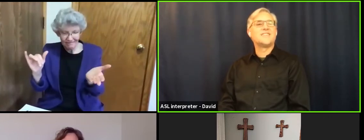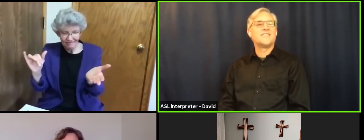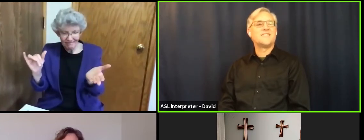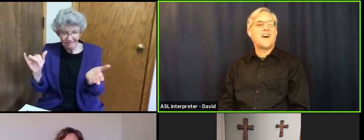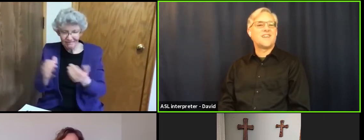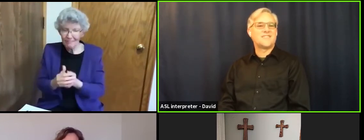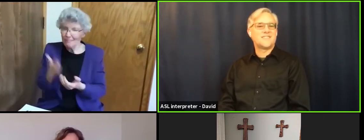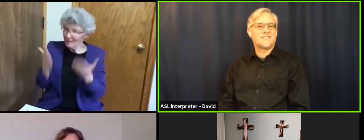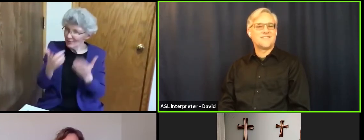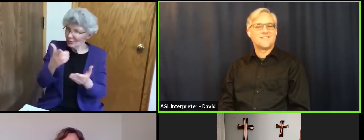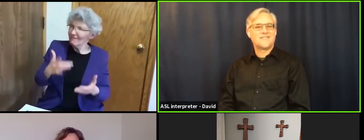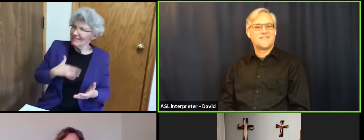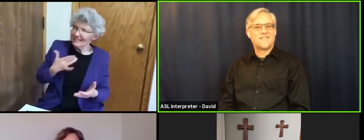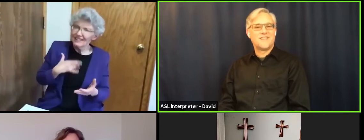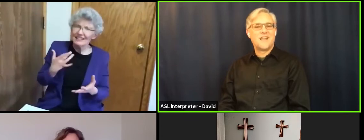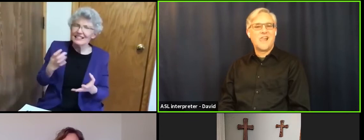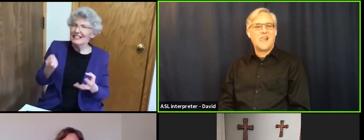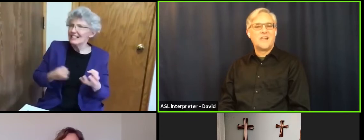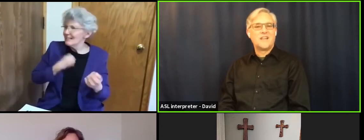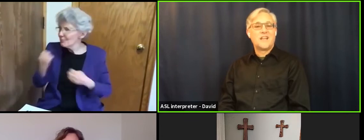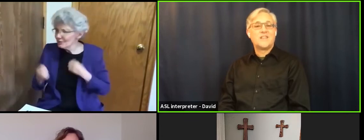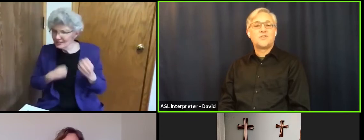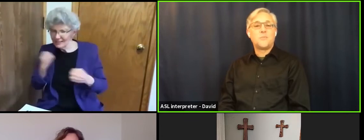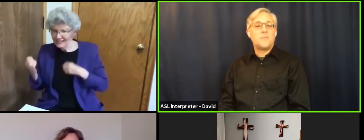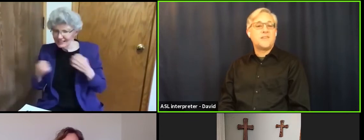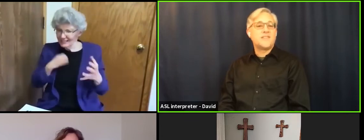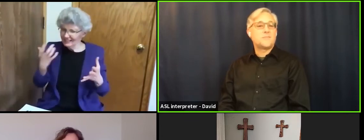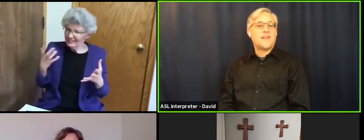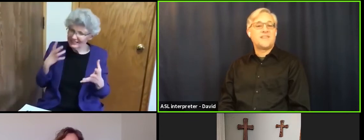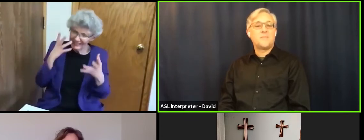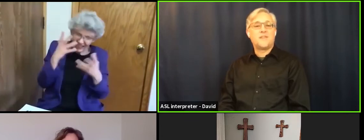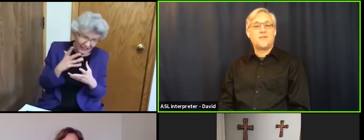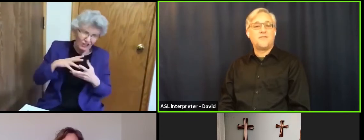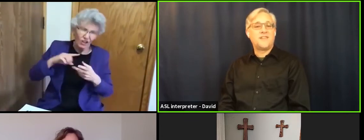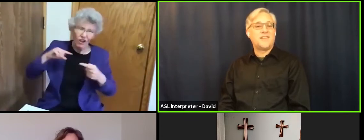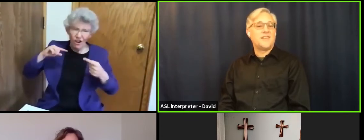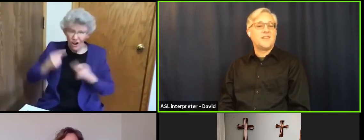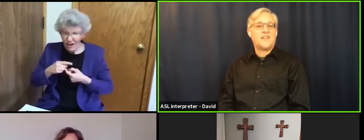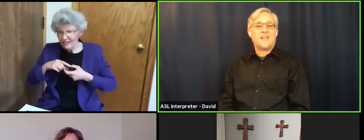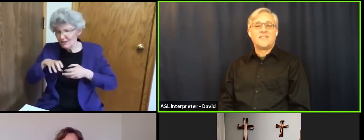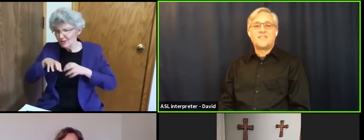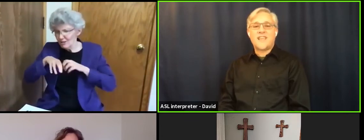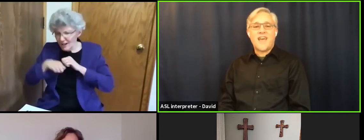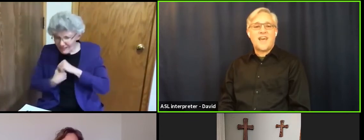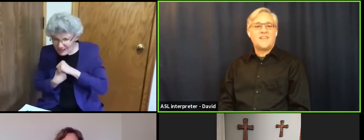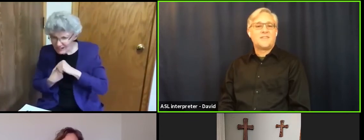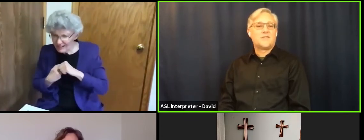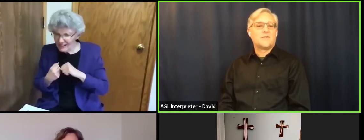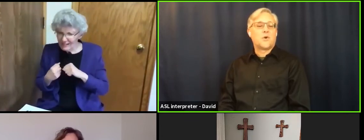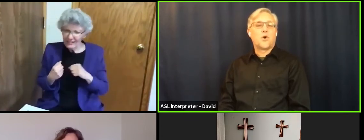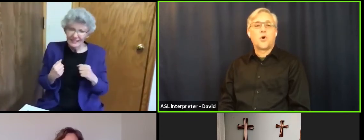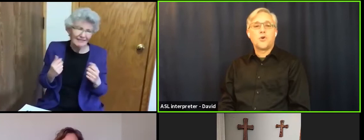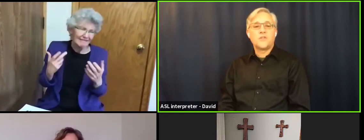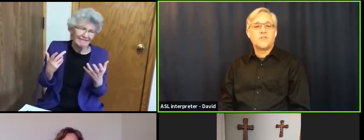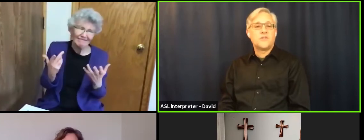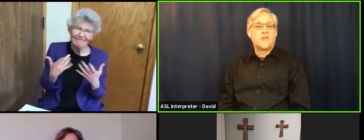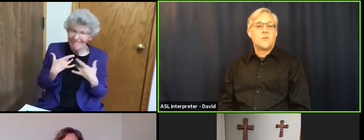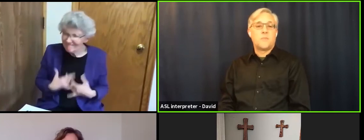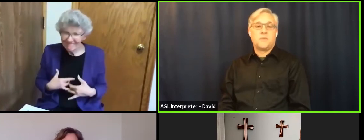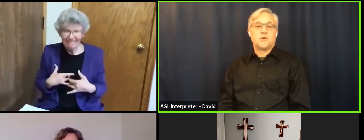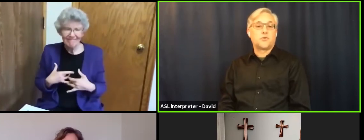Just as he listens to us. And so maybe in this pandemic, you're feeling sad or